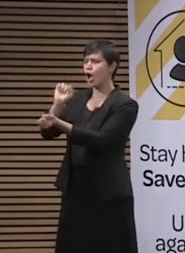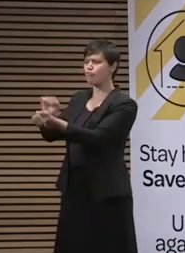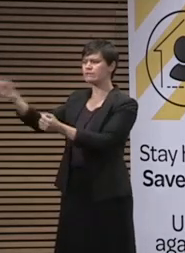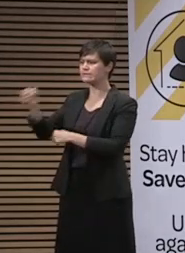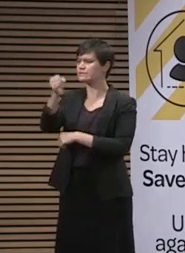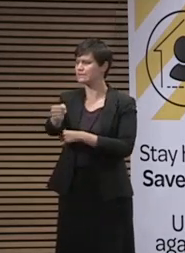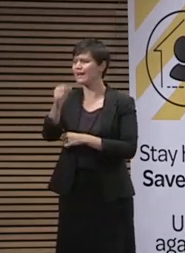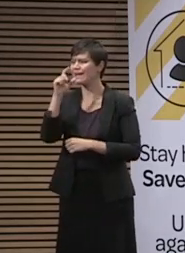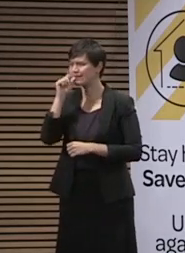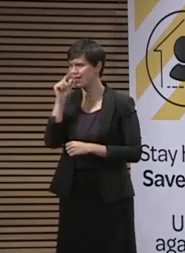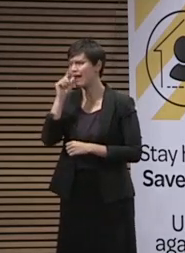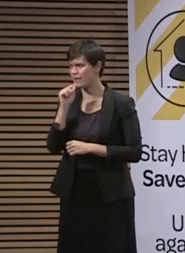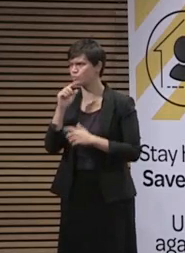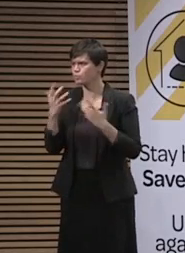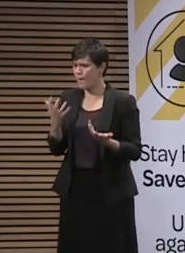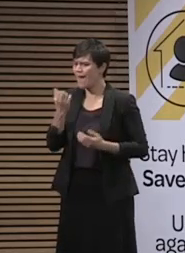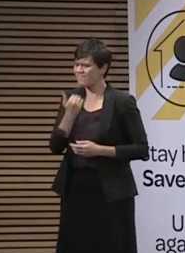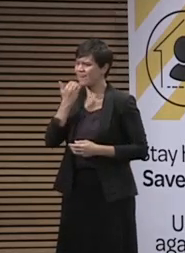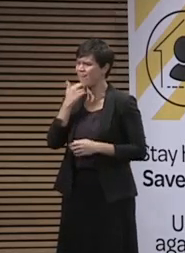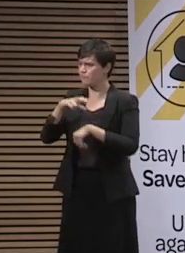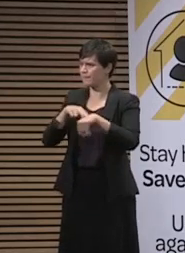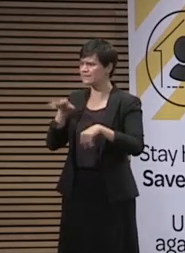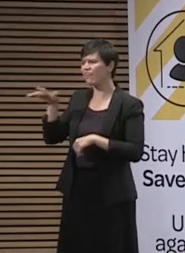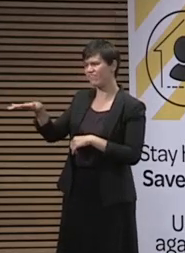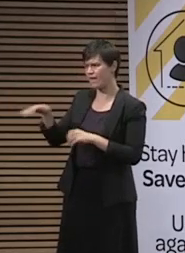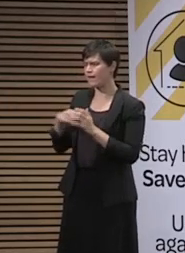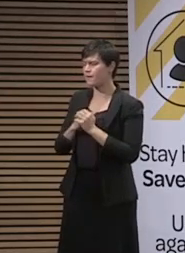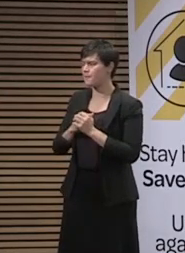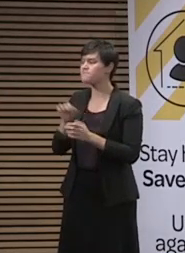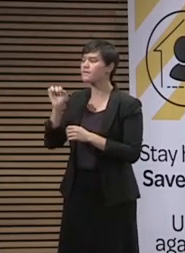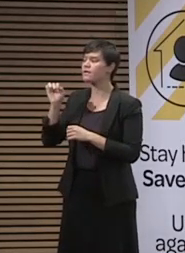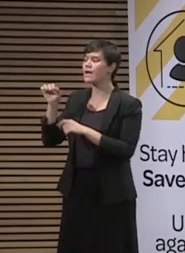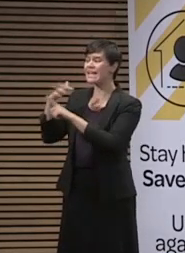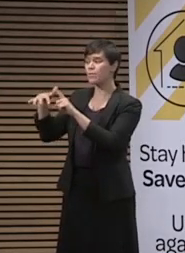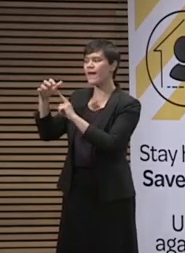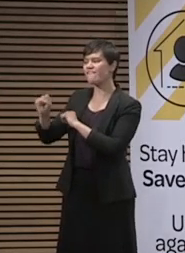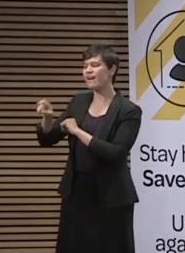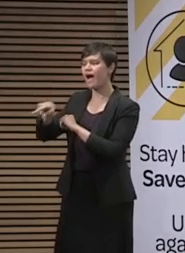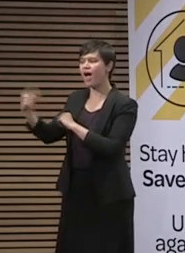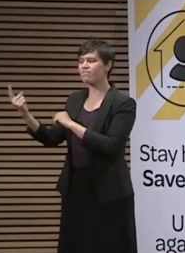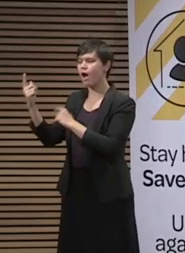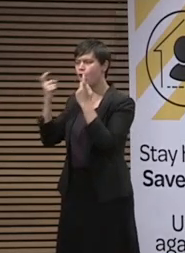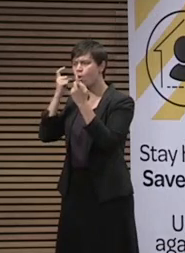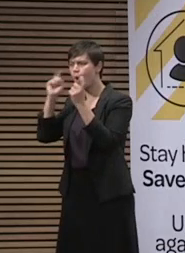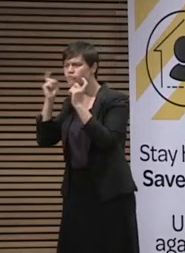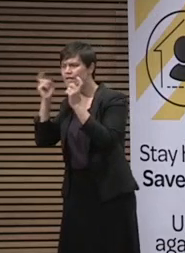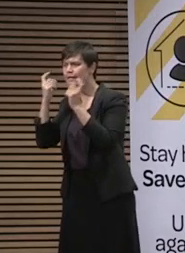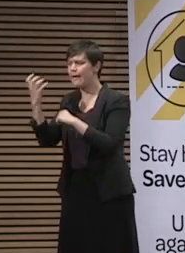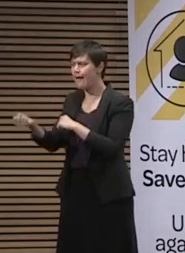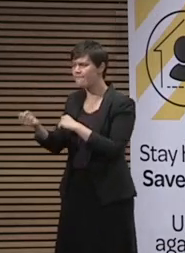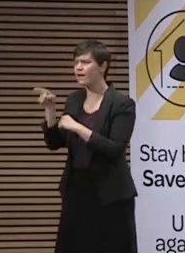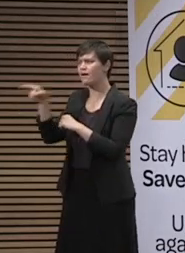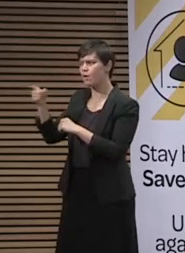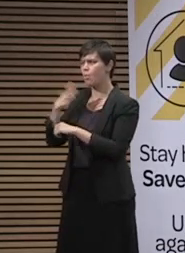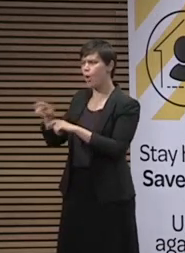rules. But we're now working through with Tairāwhiti some of their more specific concerns, particularly those that have led to roadblocks